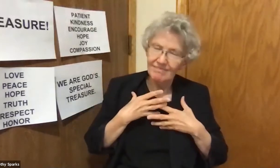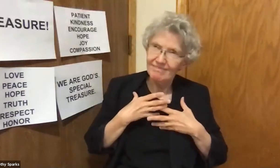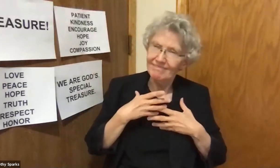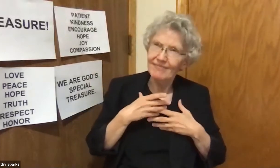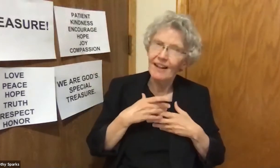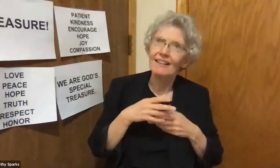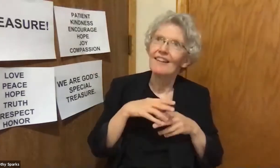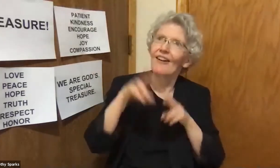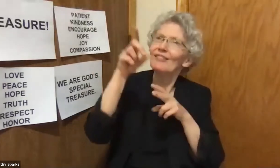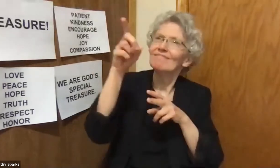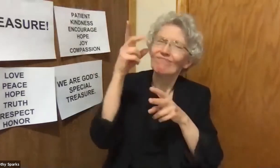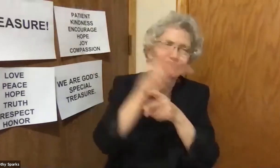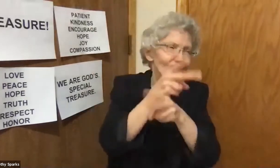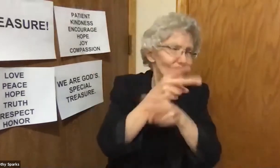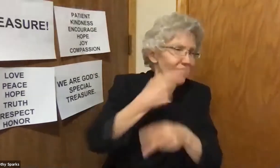Breathing in,